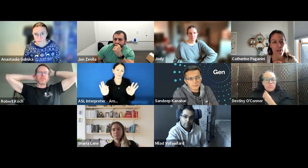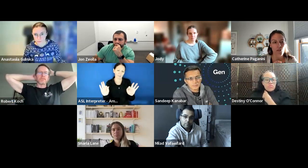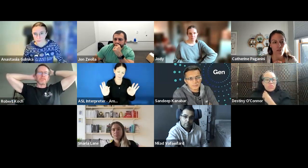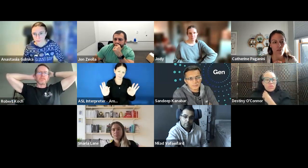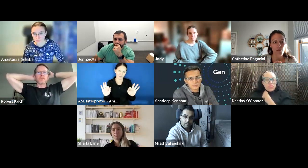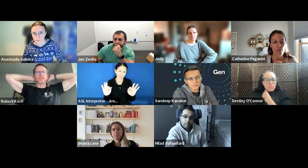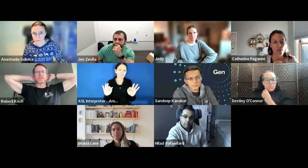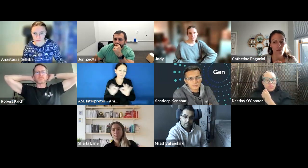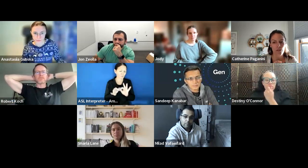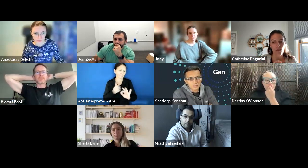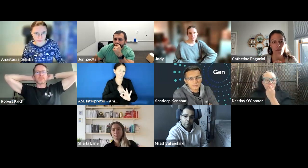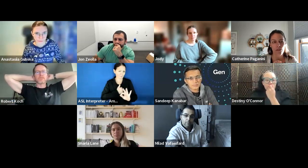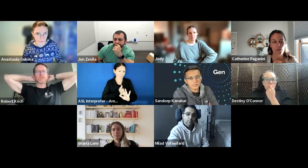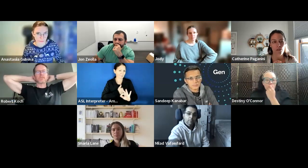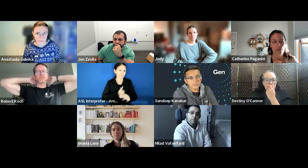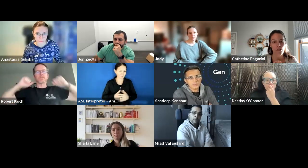Okay, thank you.